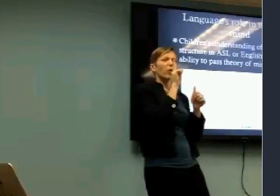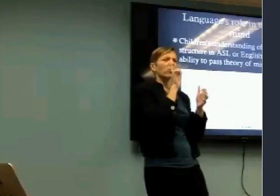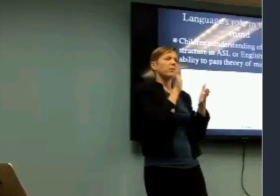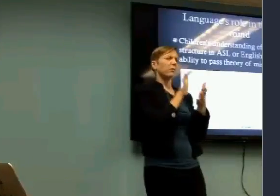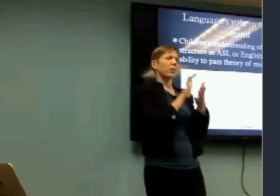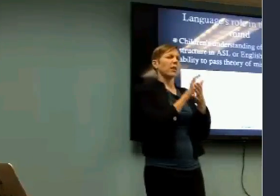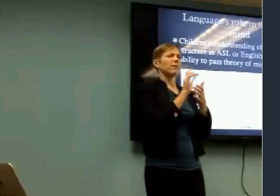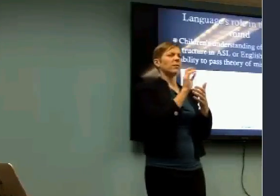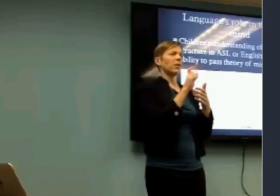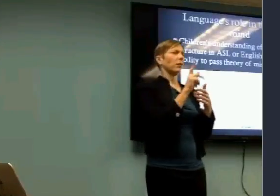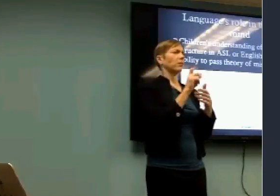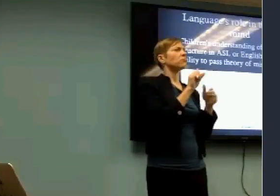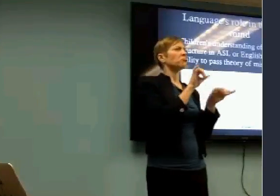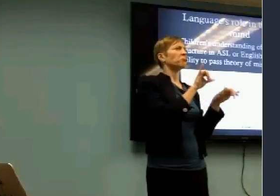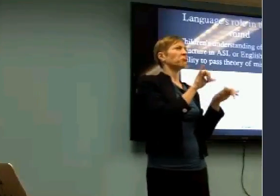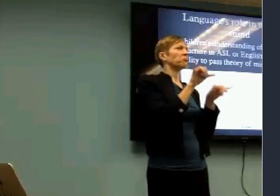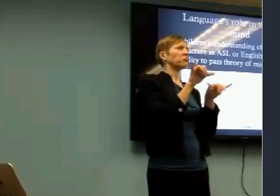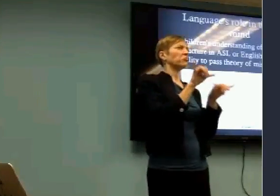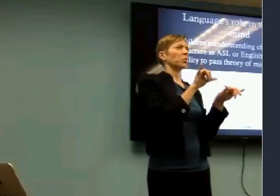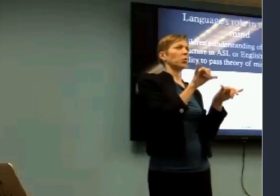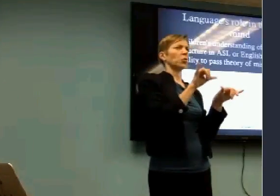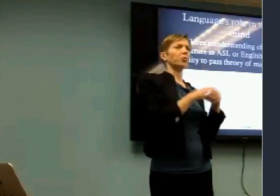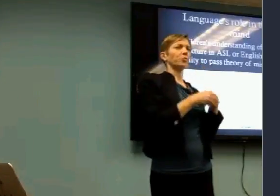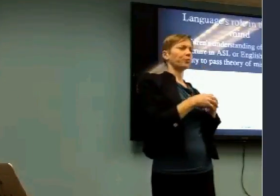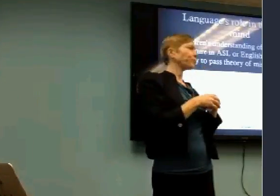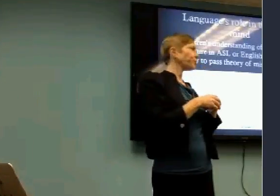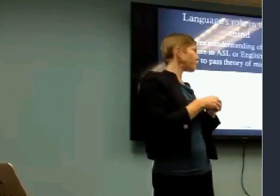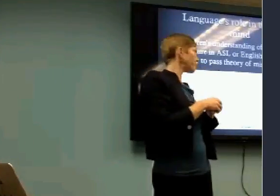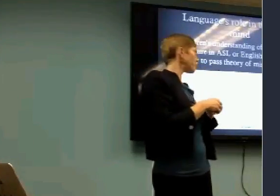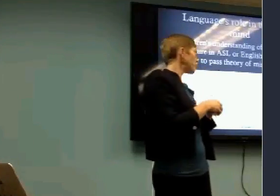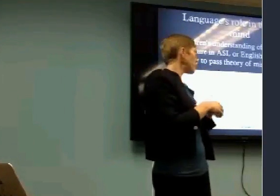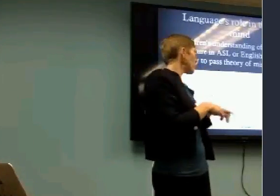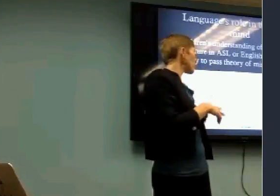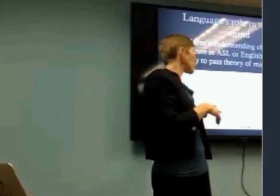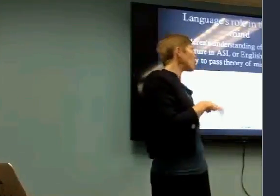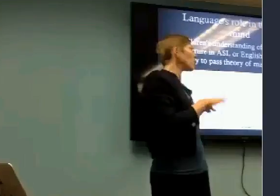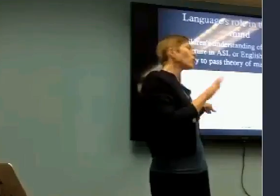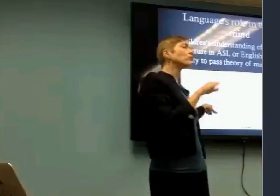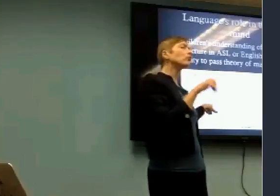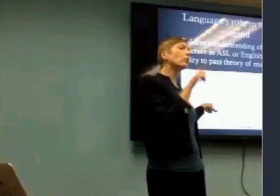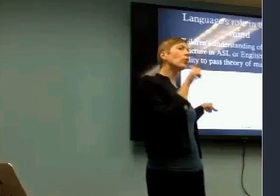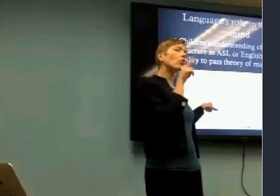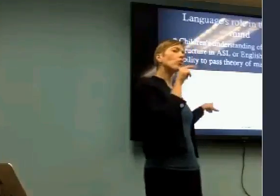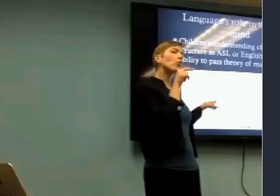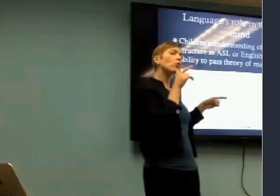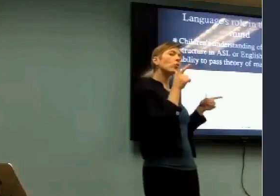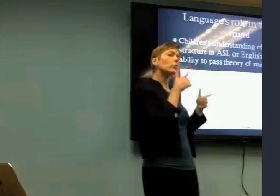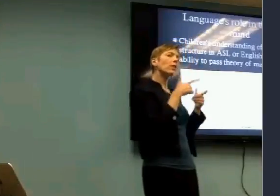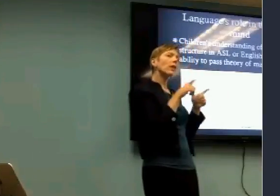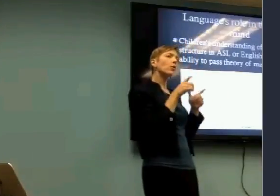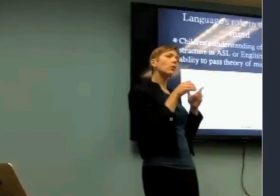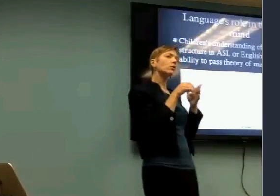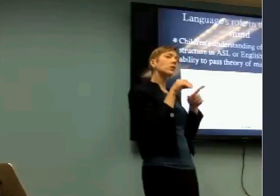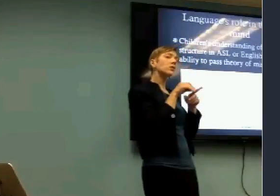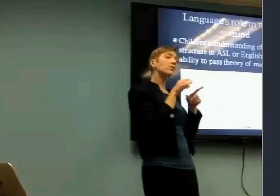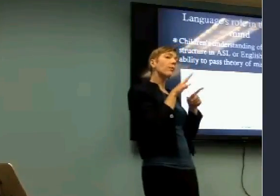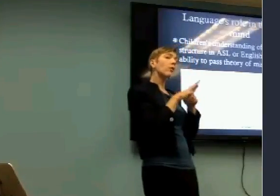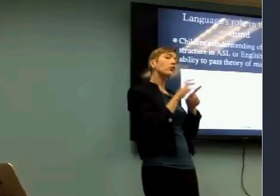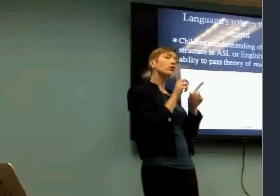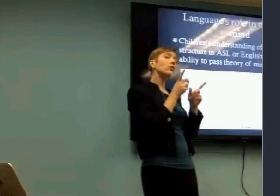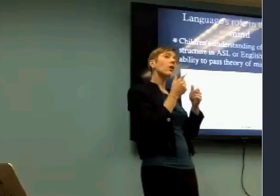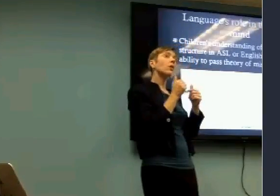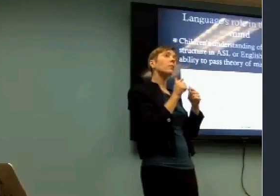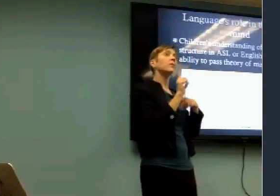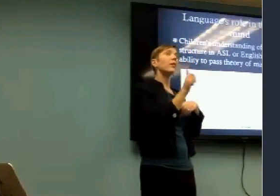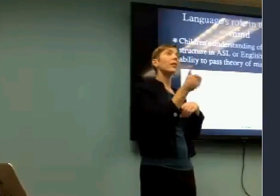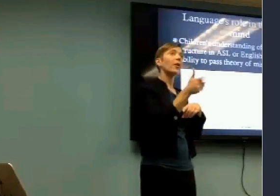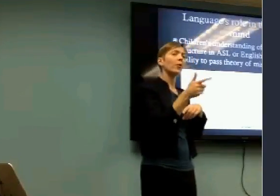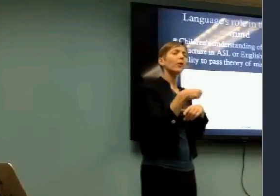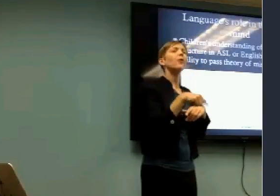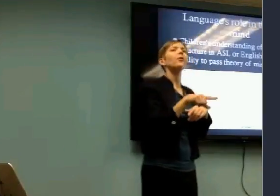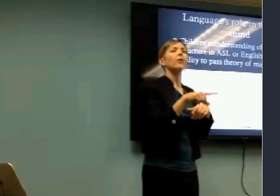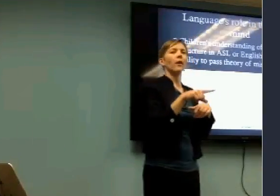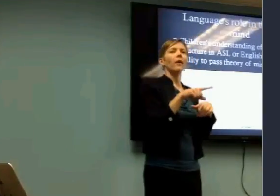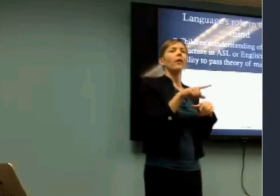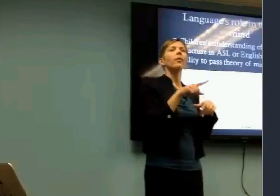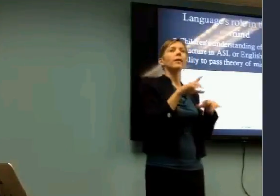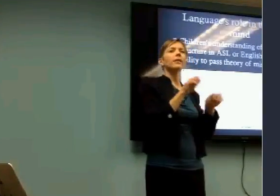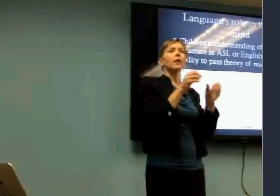children who are most likely to pass false belief tests and perform on par with their hearing peers. For those